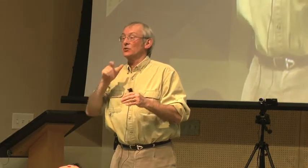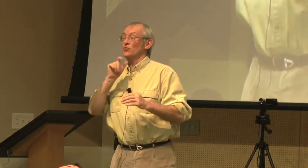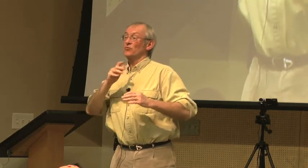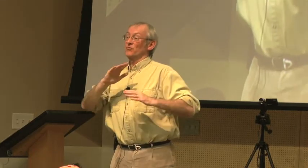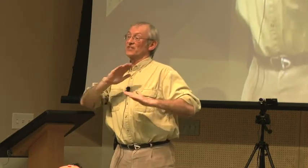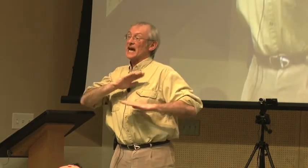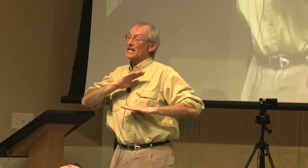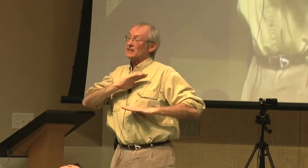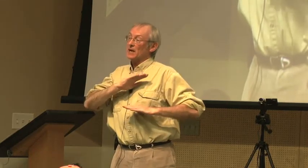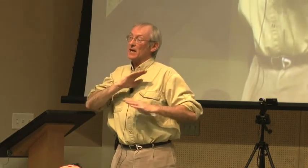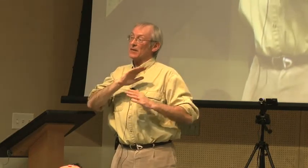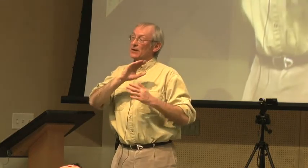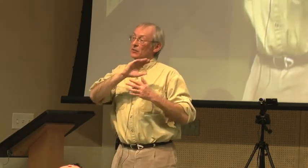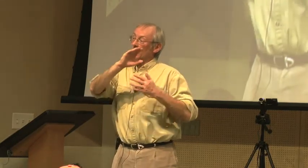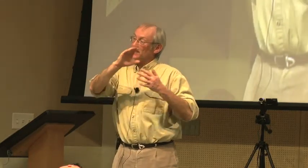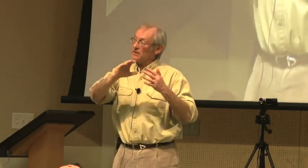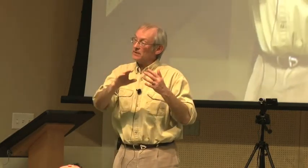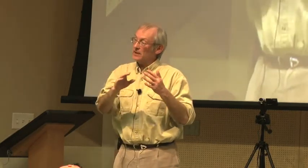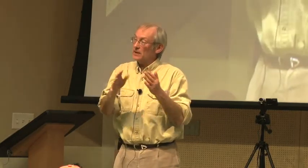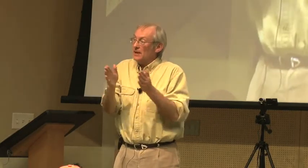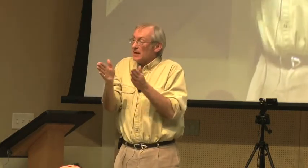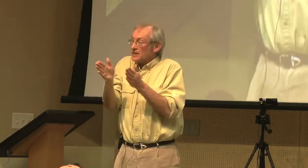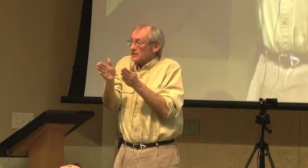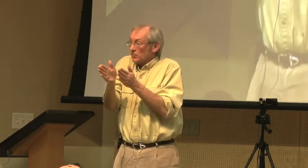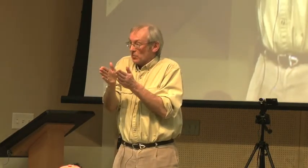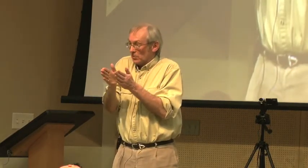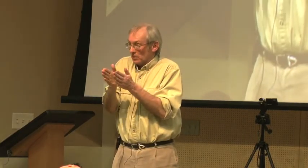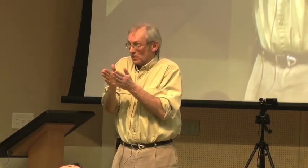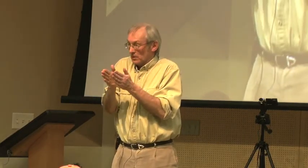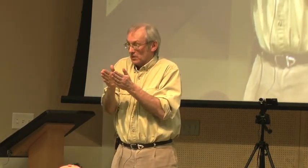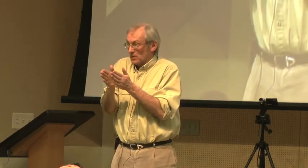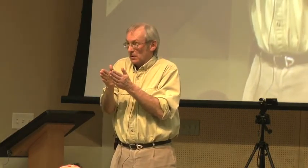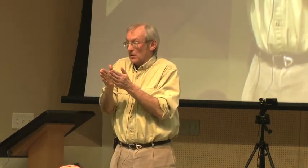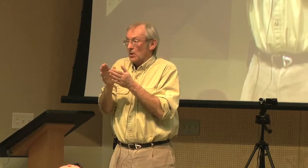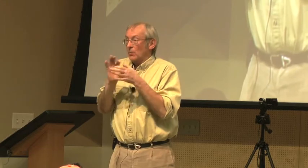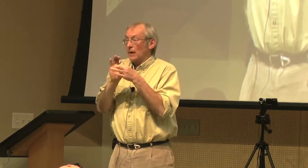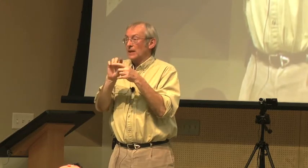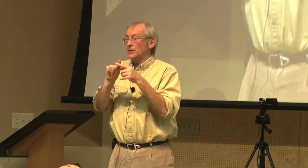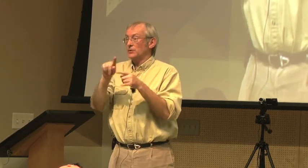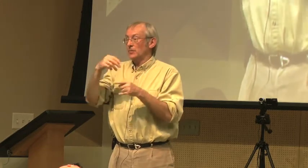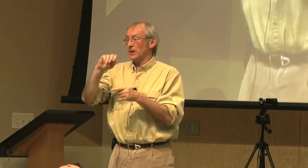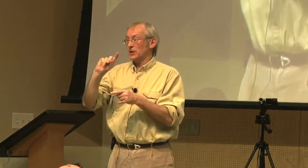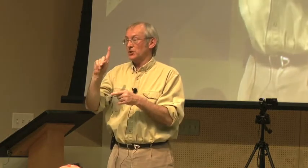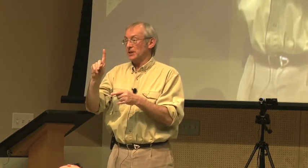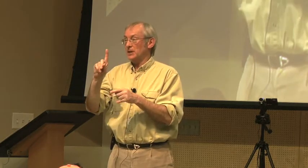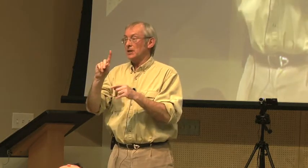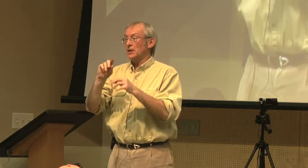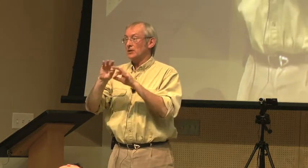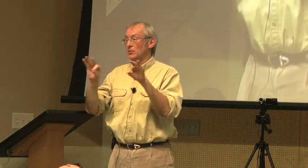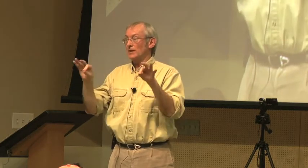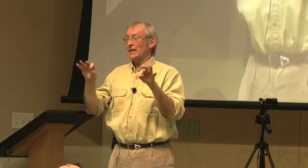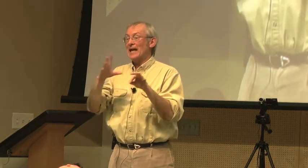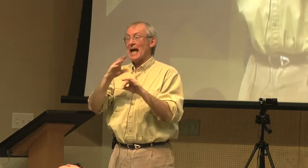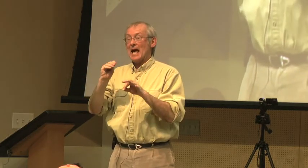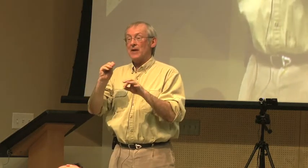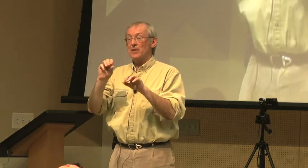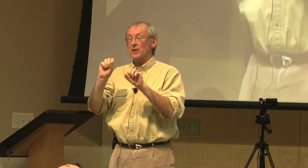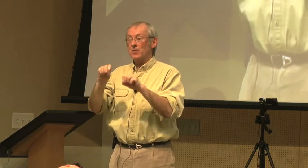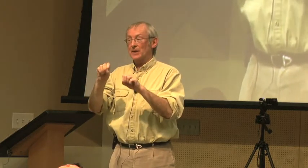who satisfy the criteria, is small, related to the PhD degree and the